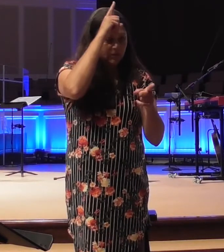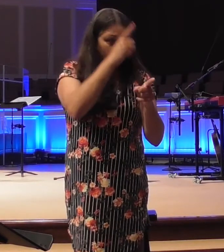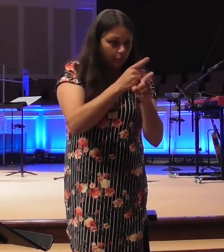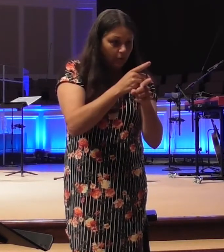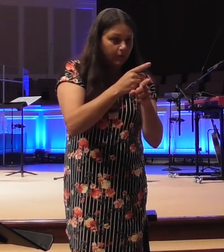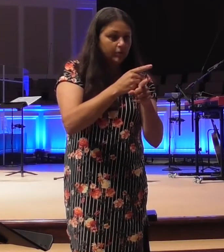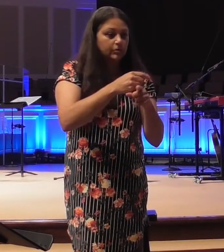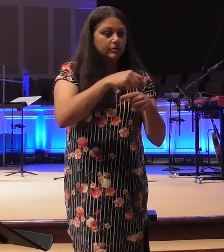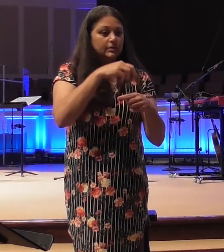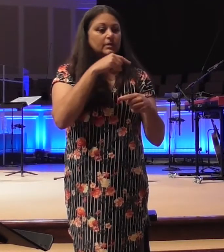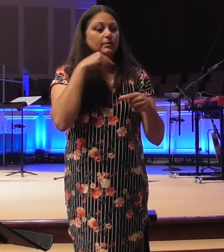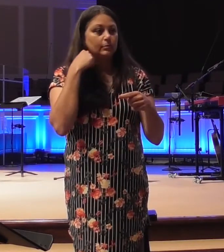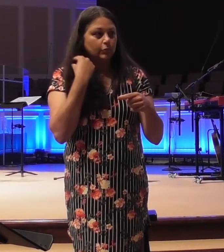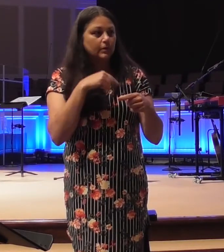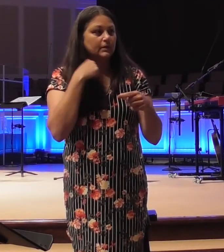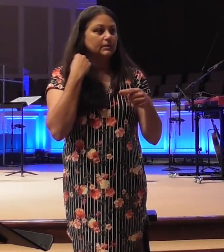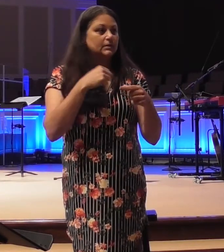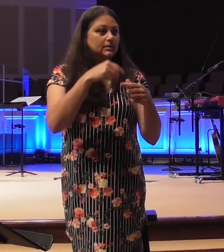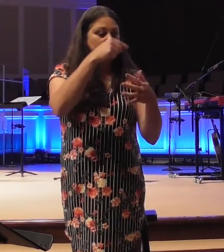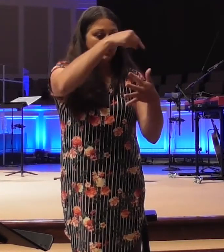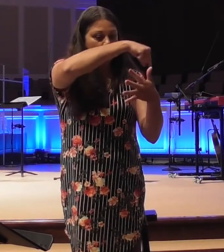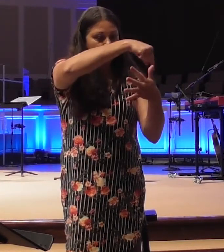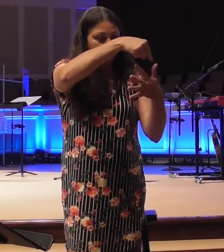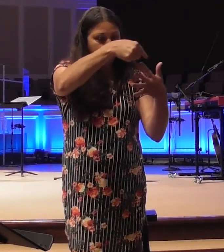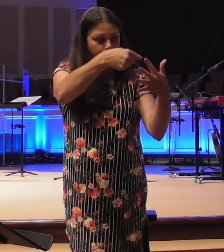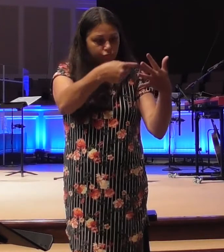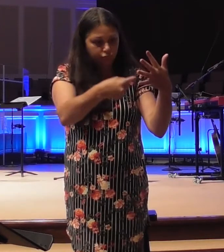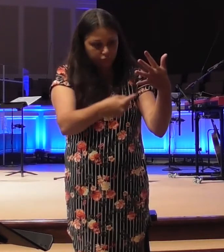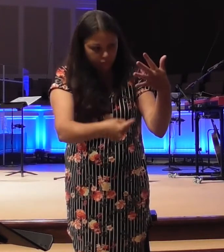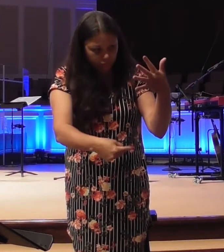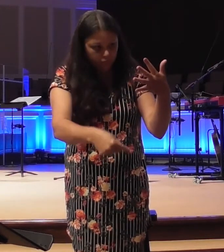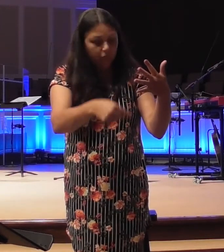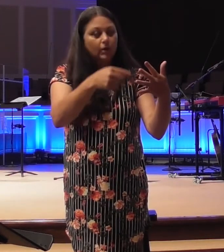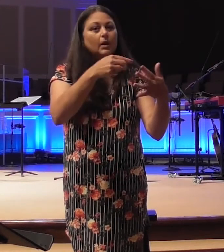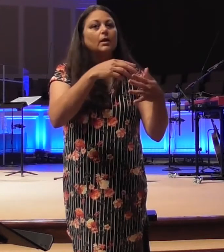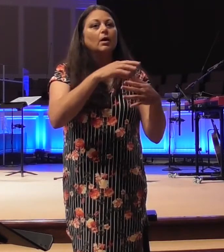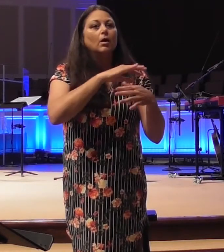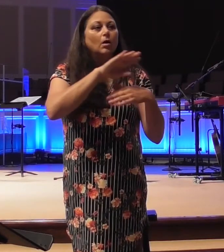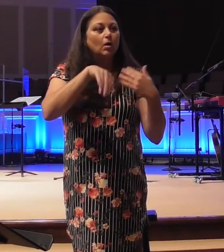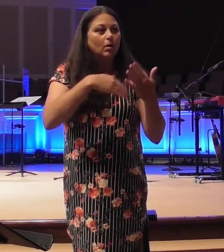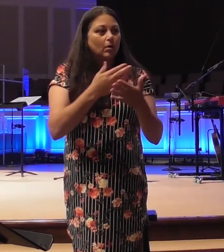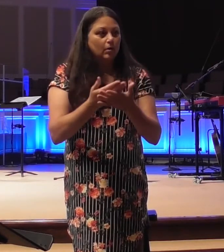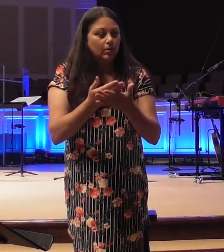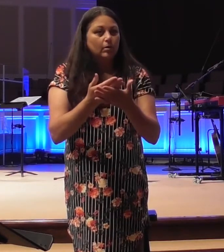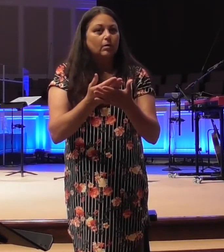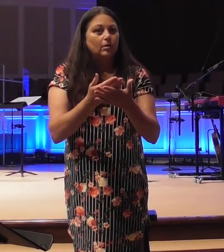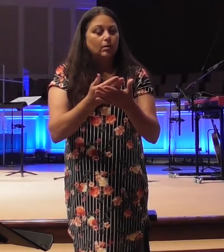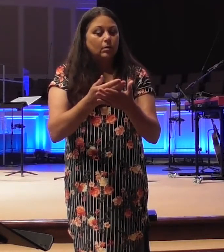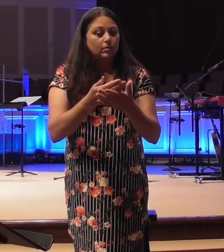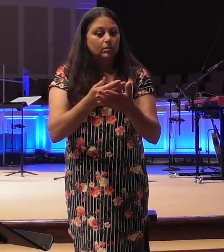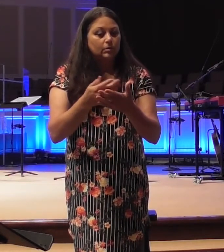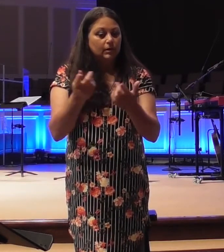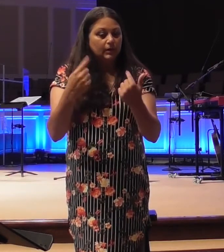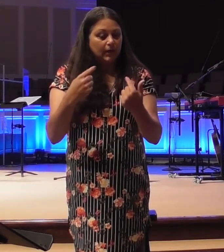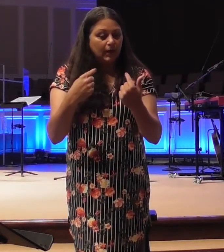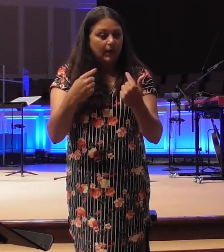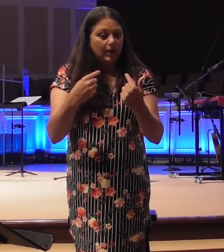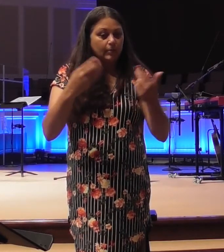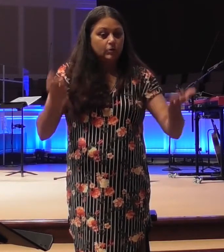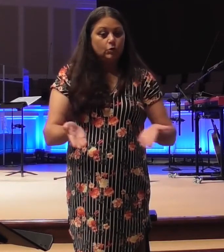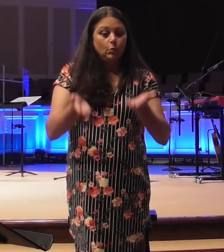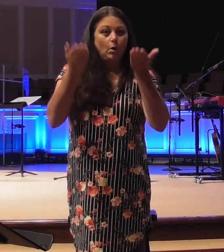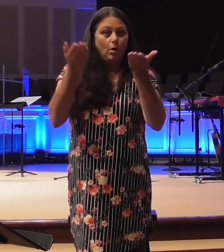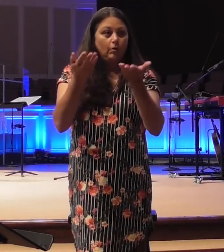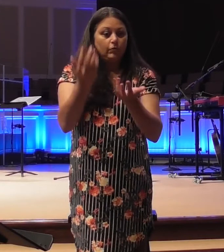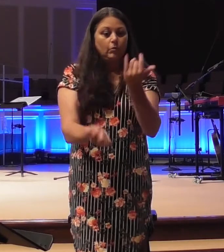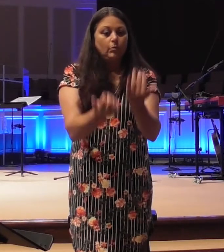Shealtiel, and his brothers arose and built the altar of God, of the God of Israel, to offer burnt offerings on it, as it is written in the law of Moses,